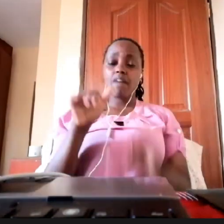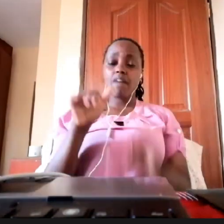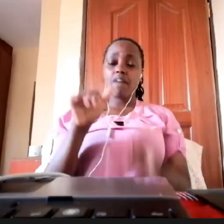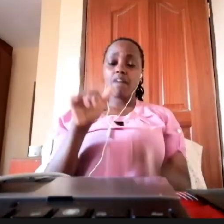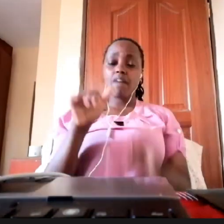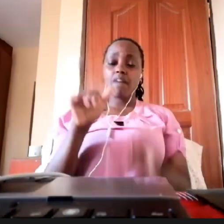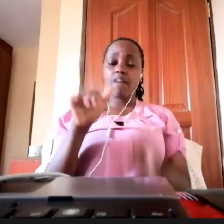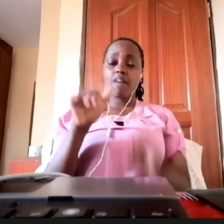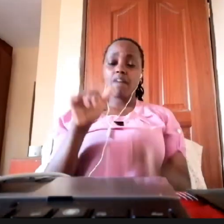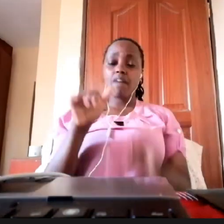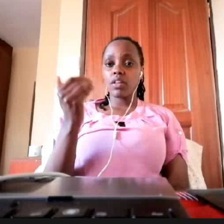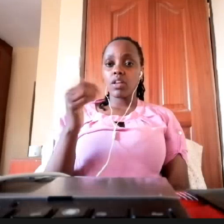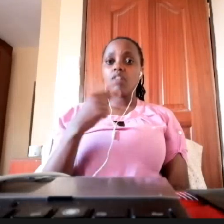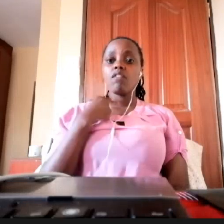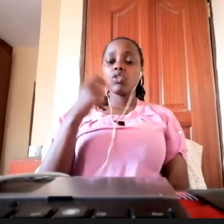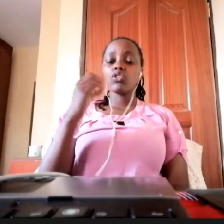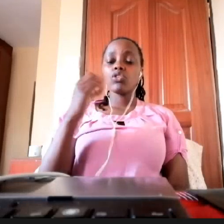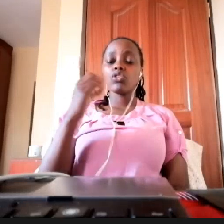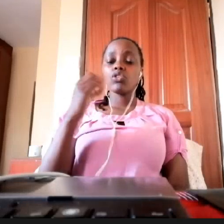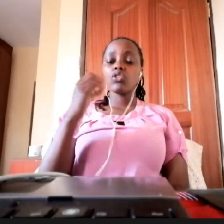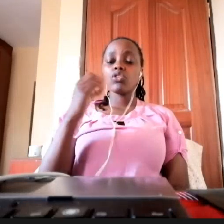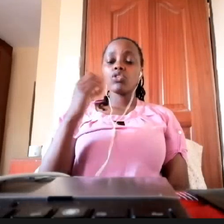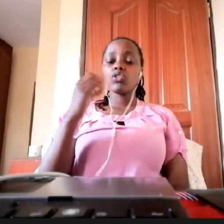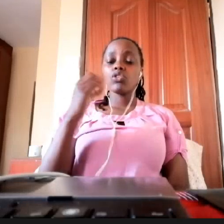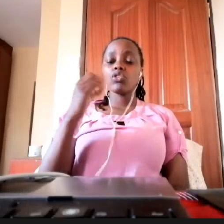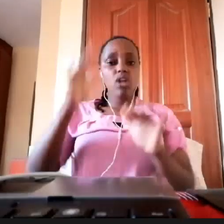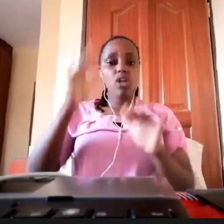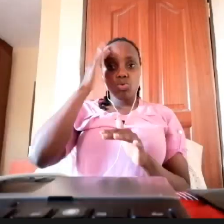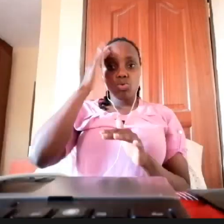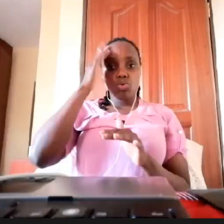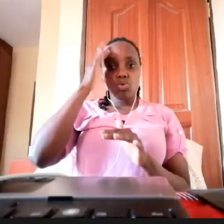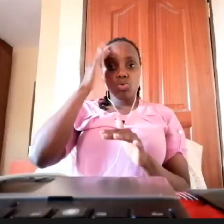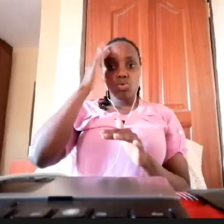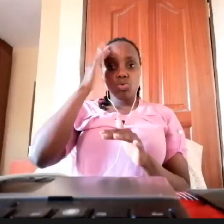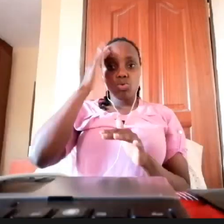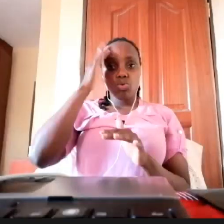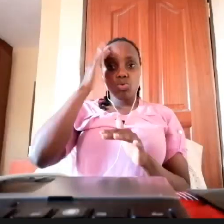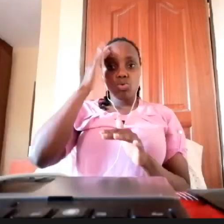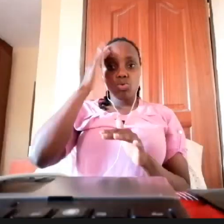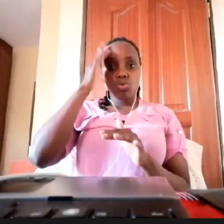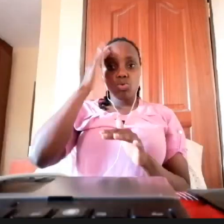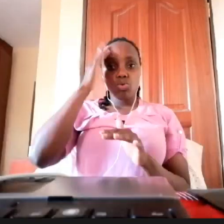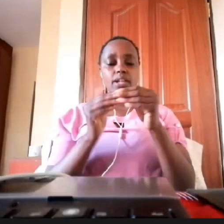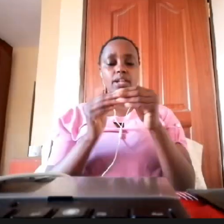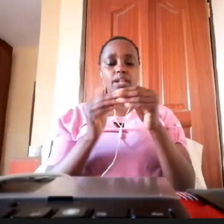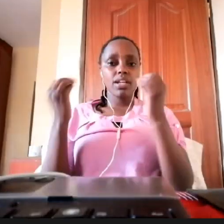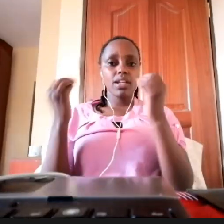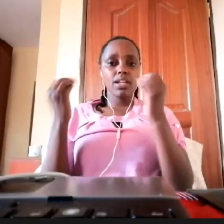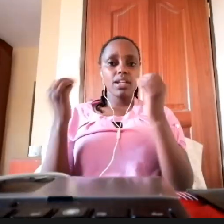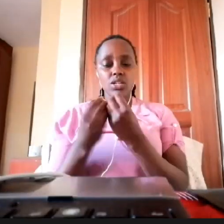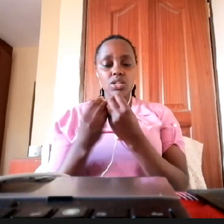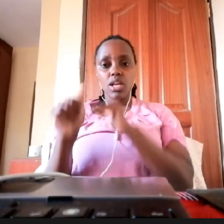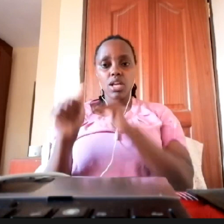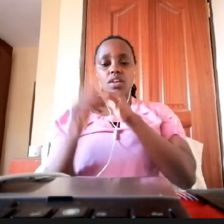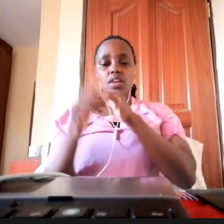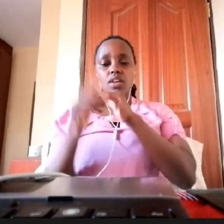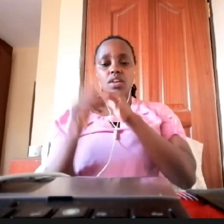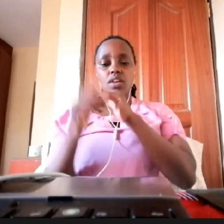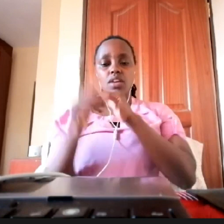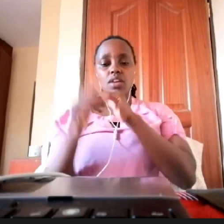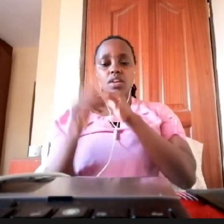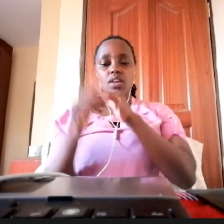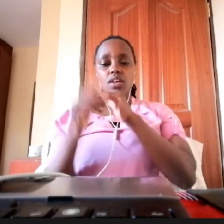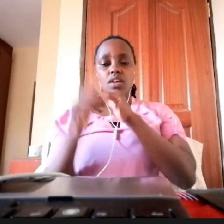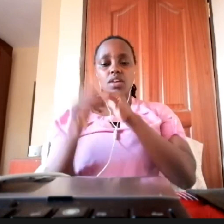the Young is important to know that it's a child-led organization under the Child Protection Alliance. It's a